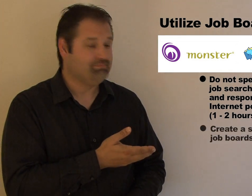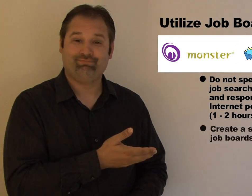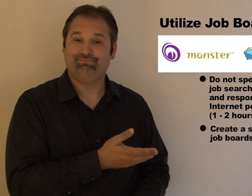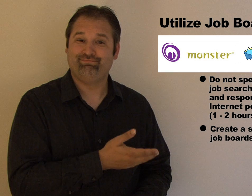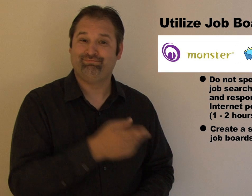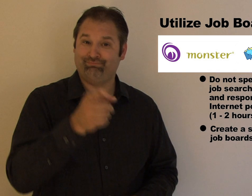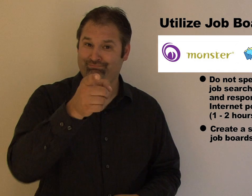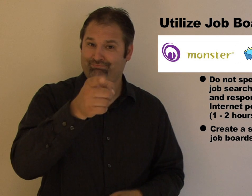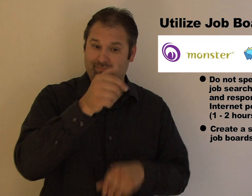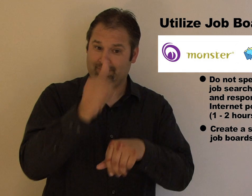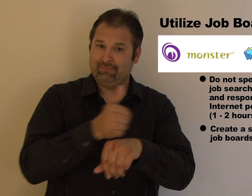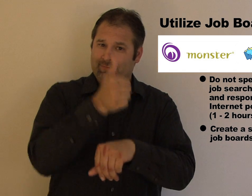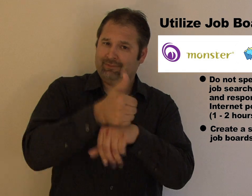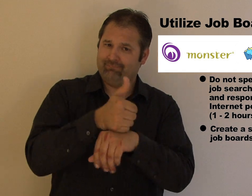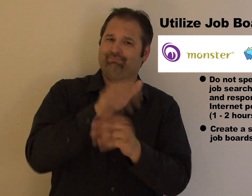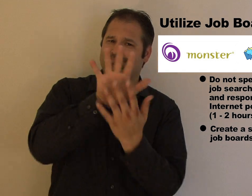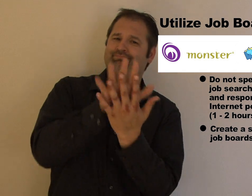Create a schedule for viewing job boards.